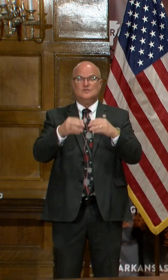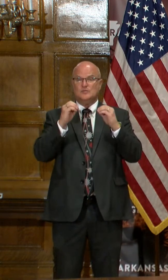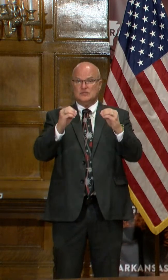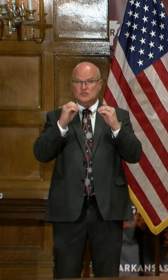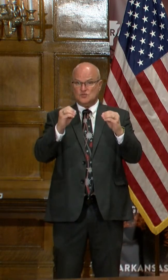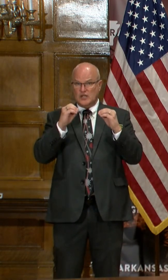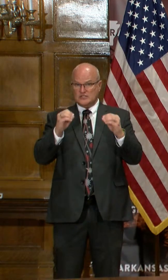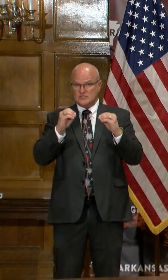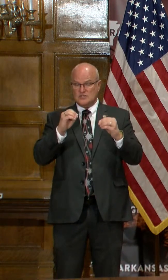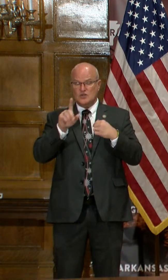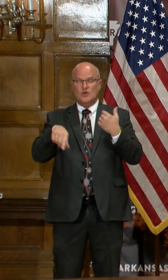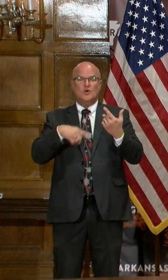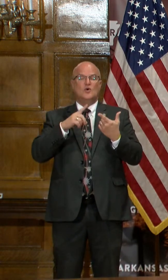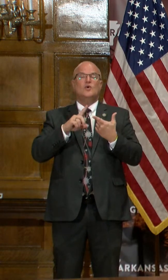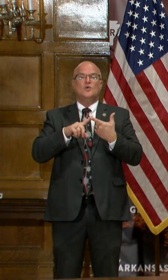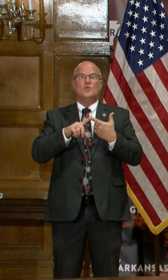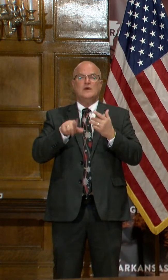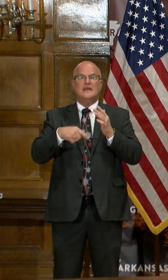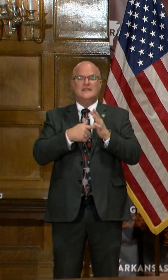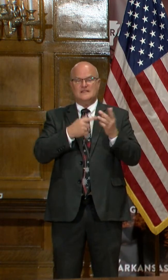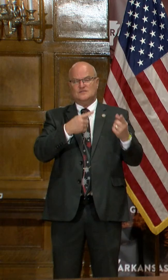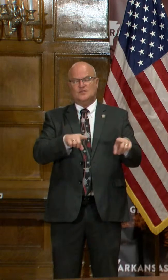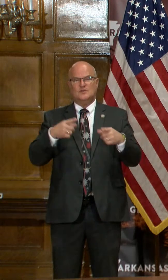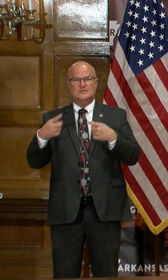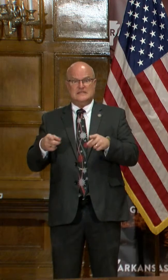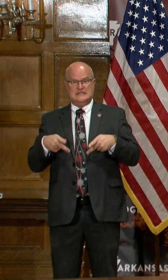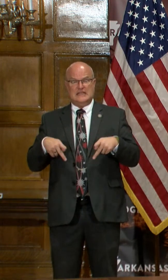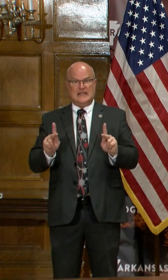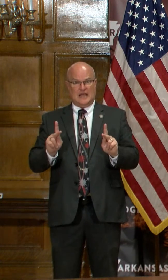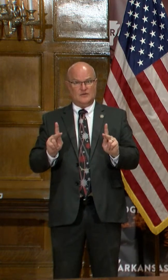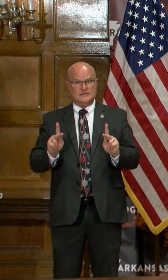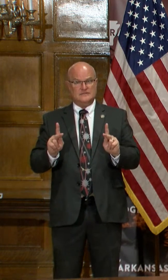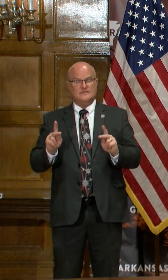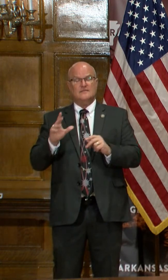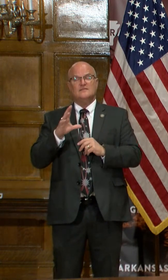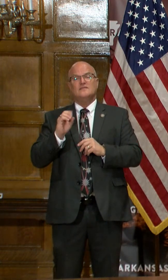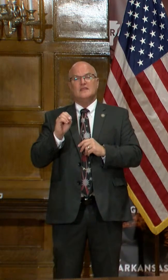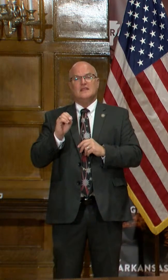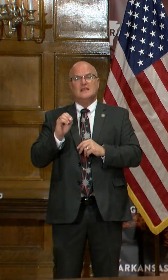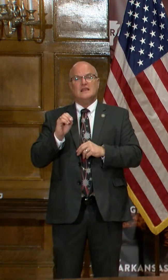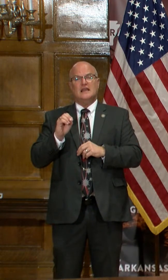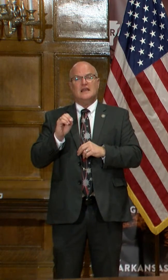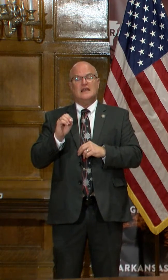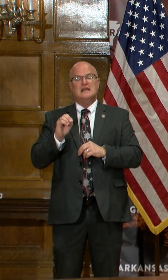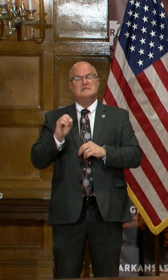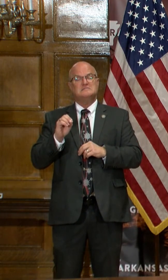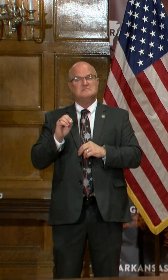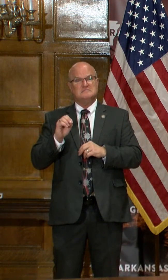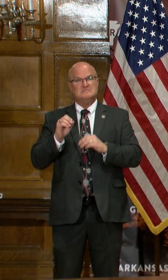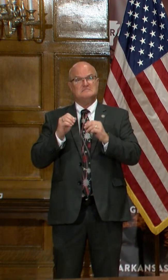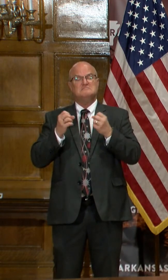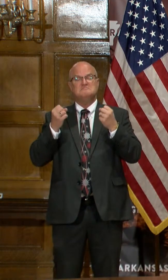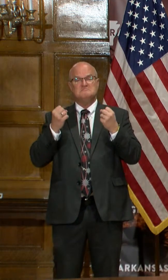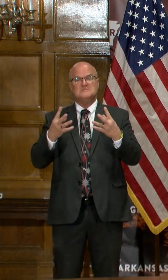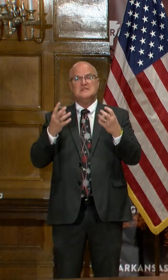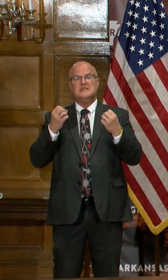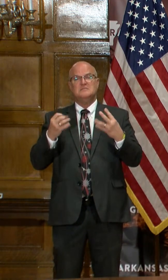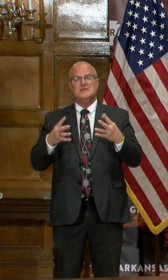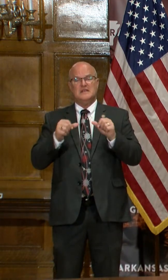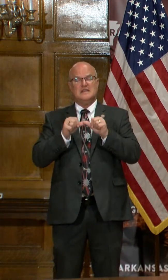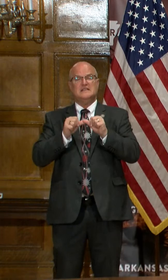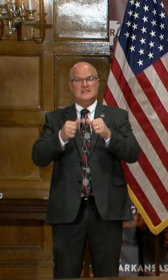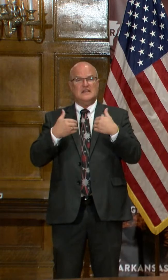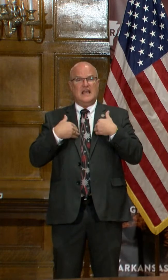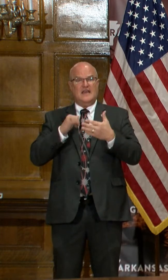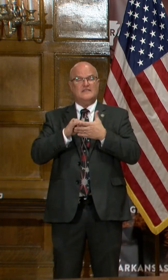instruction whenever the circumstances allow it. And by and large, the vast majority continue